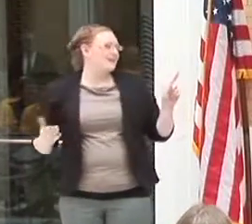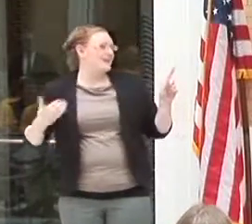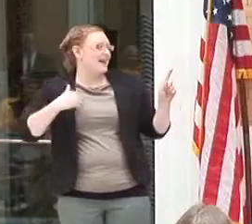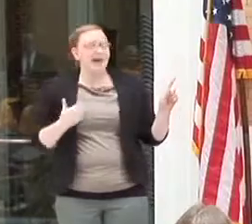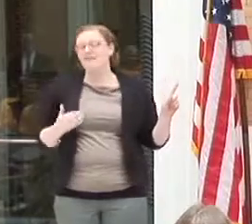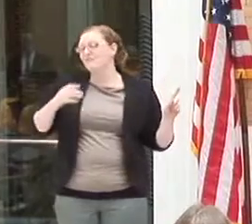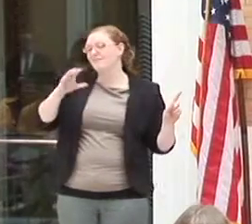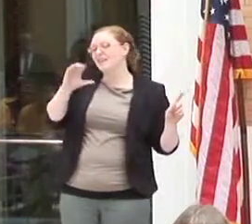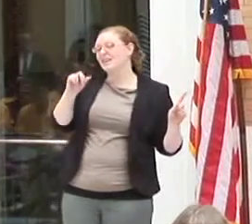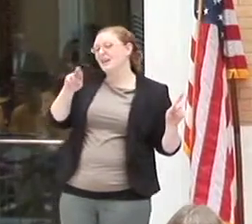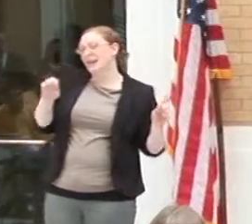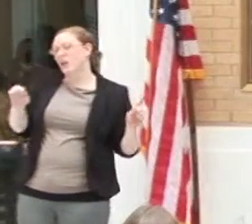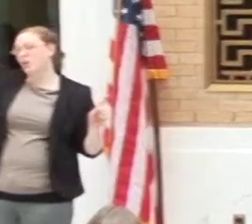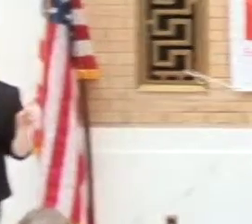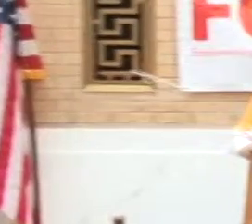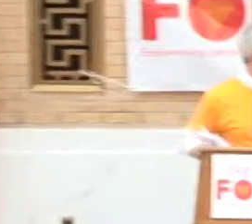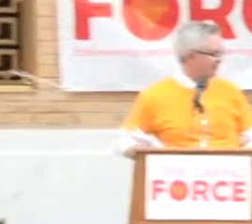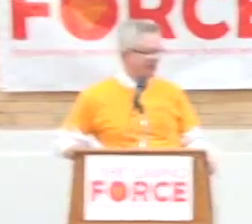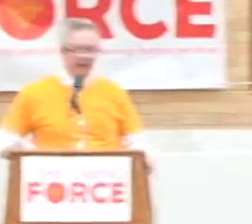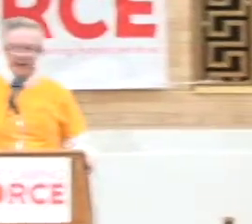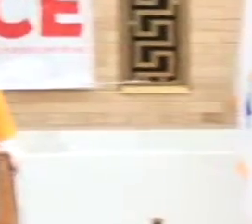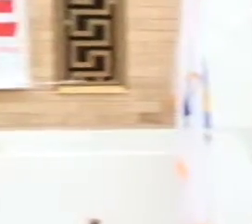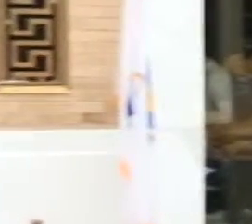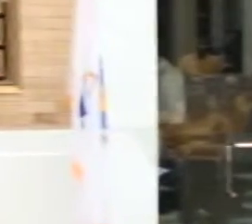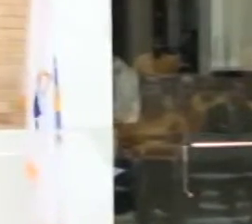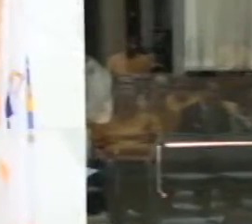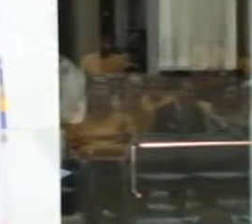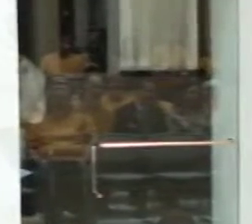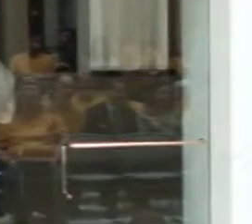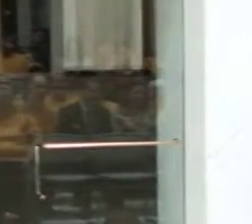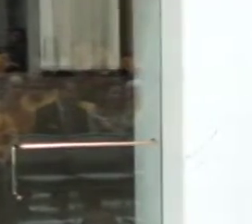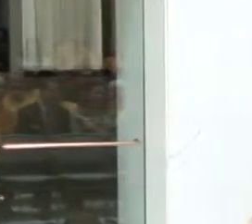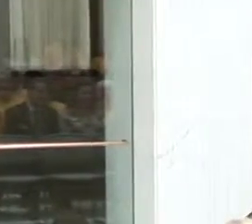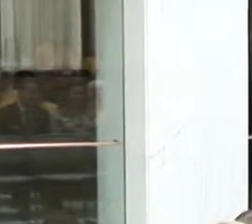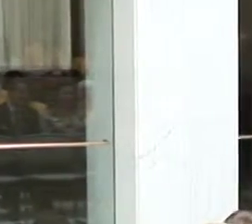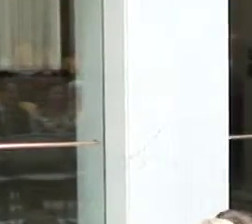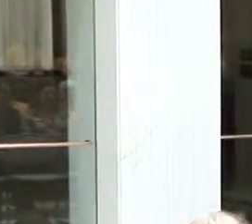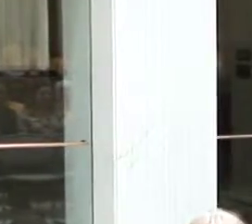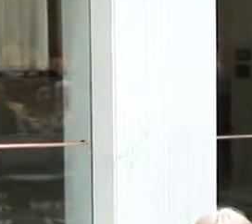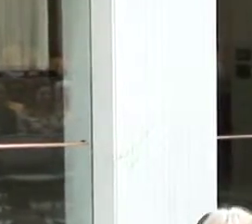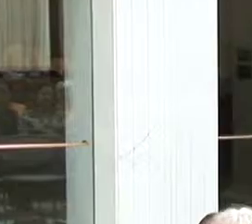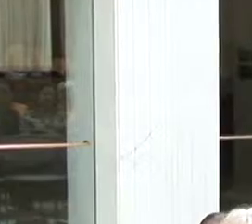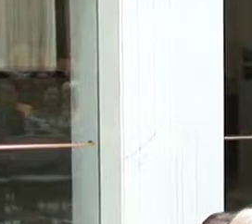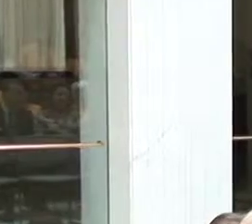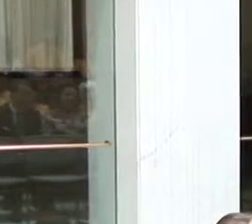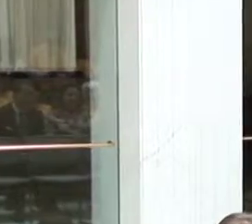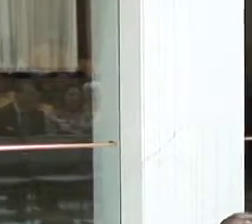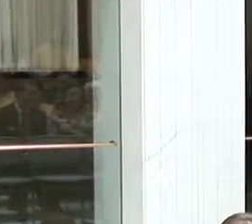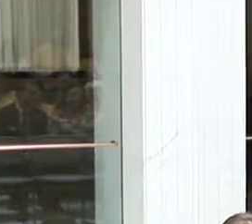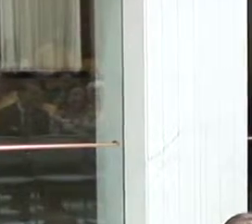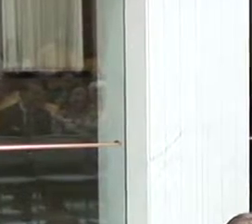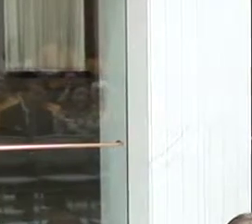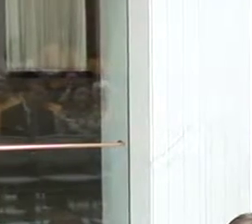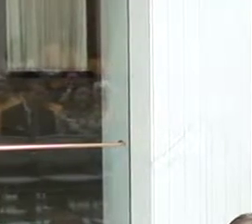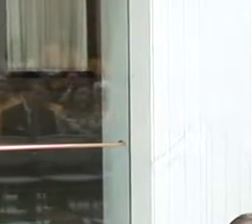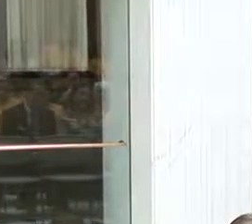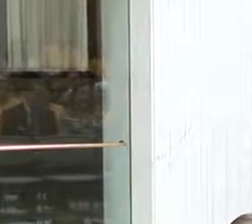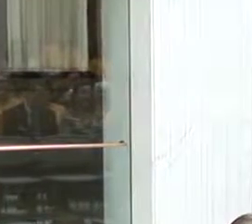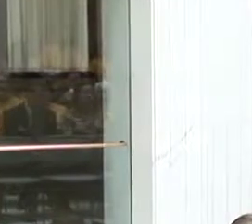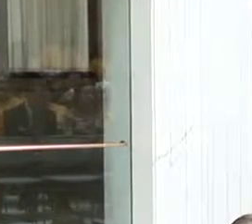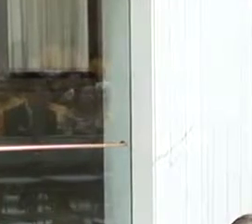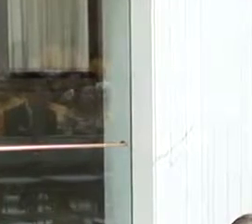all caring force bears right there and i've seen pictures of that bear in senate president's office under a christmas